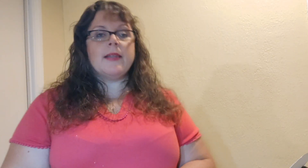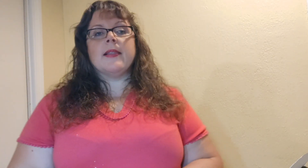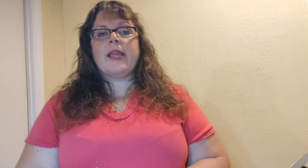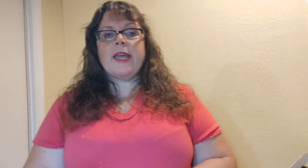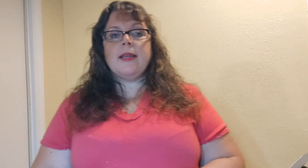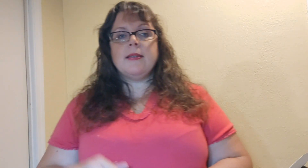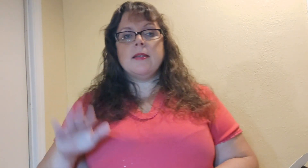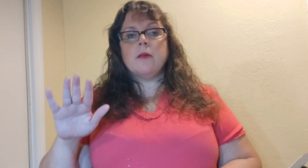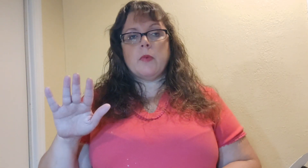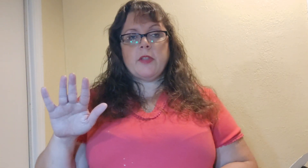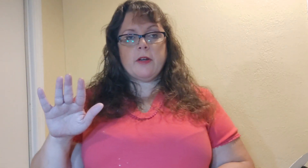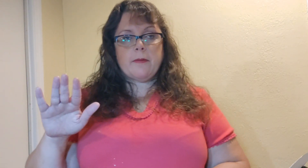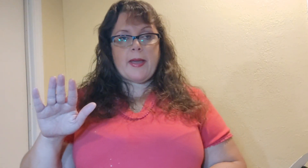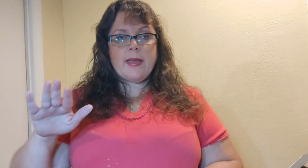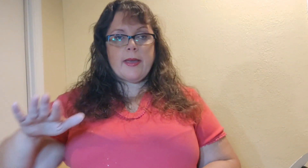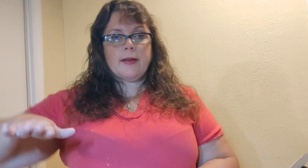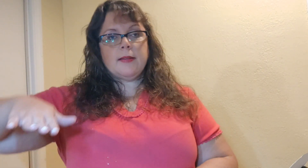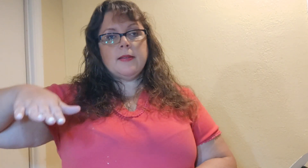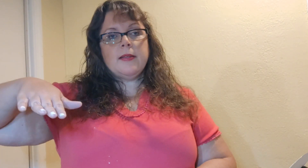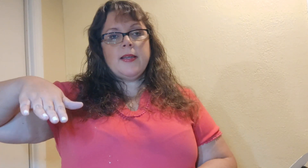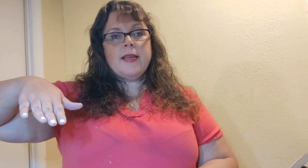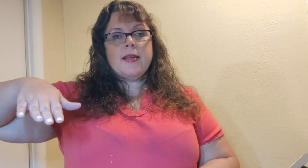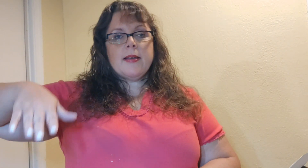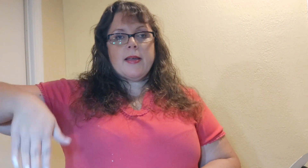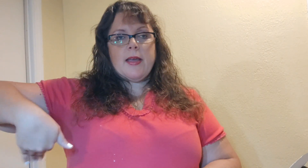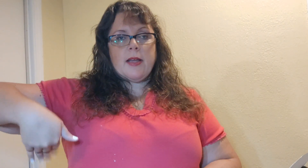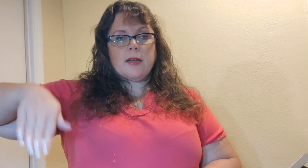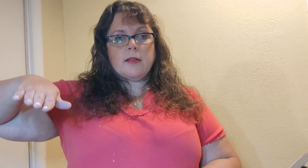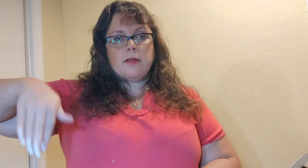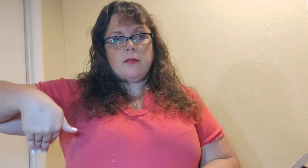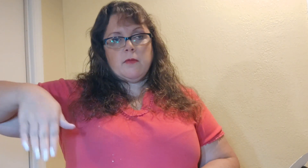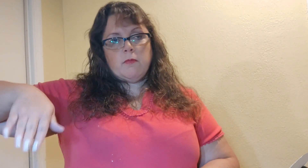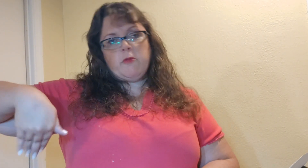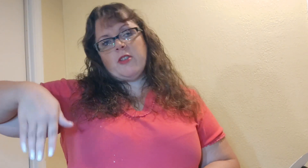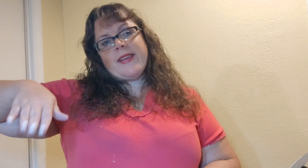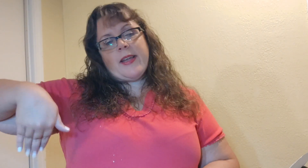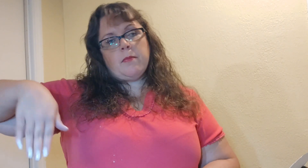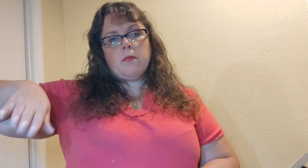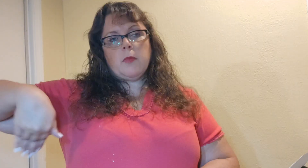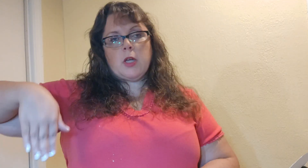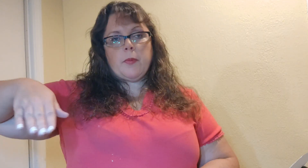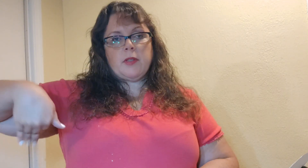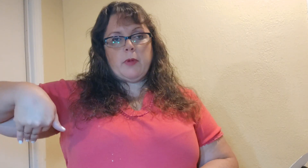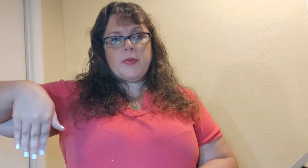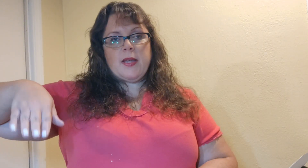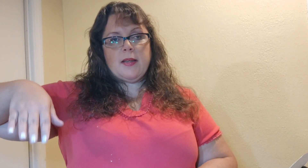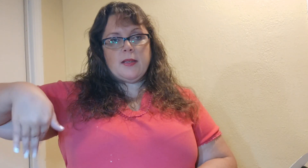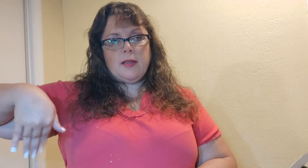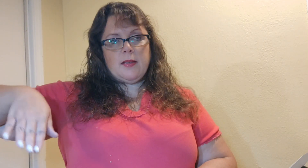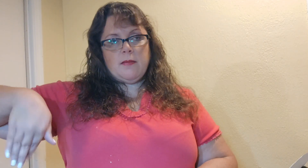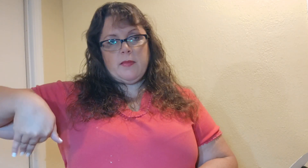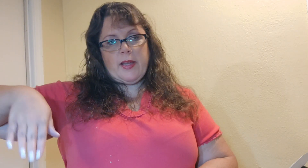Then late with your right hand, and just like a couple repeated,